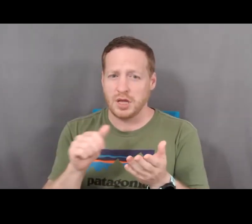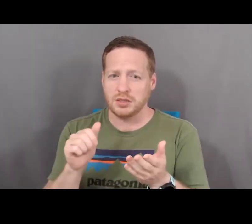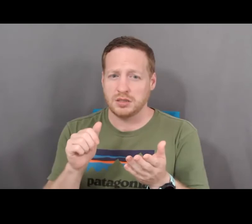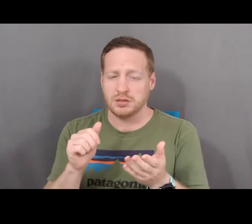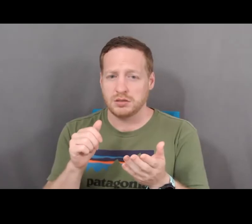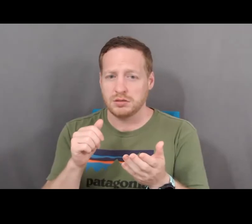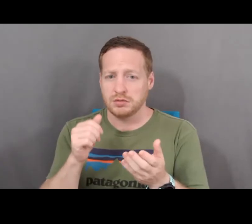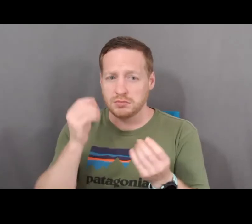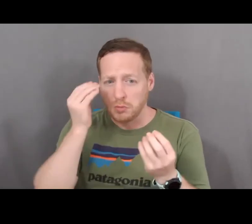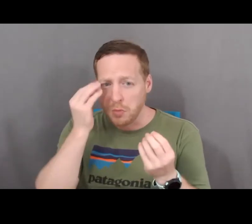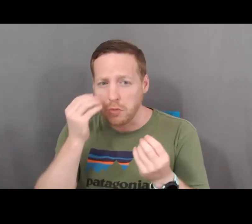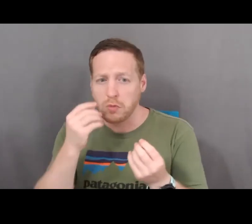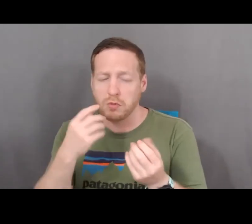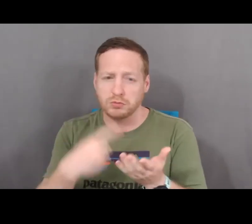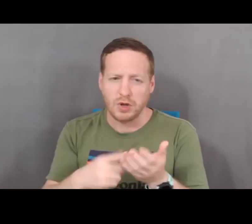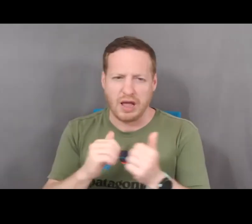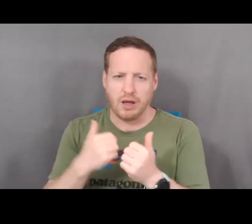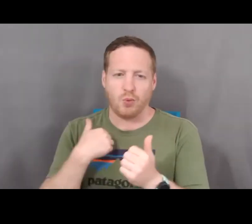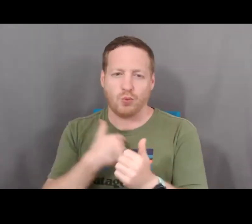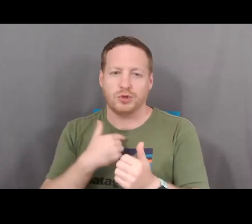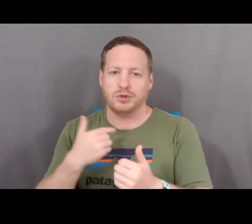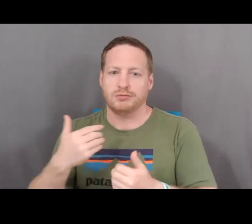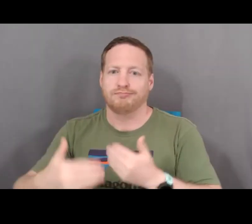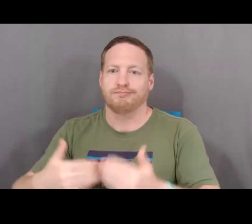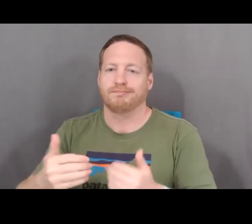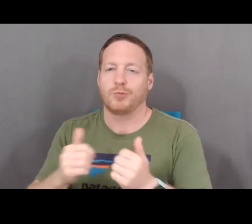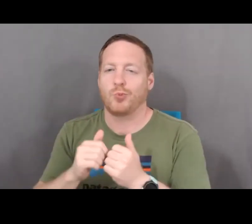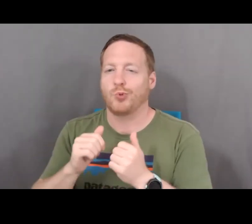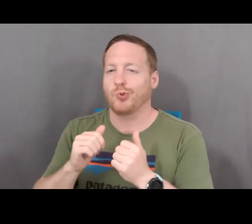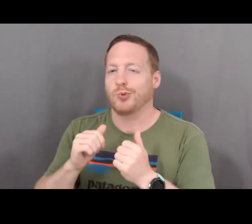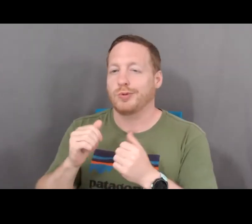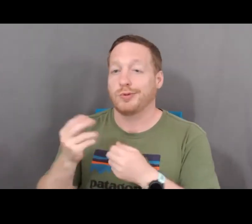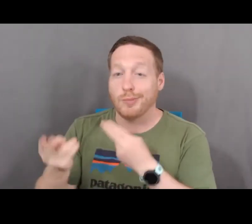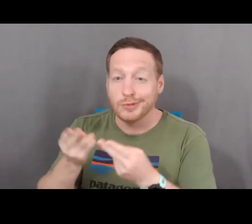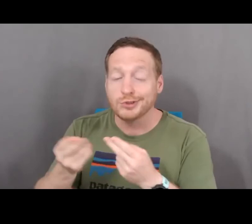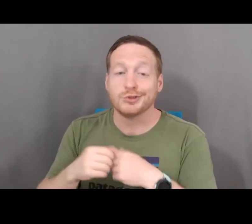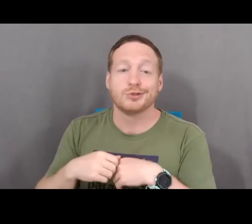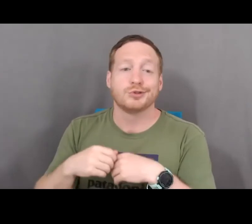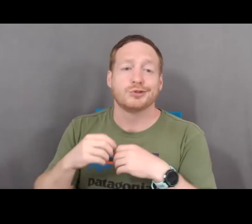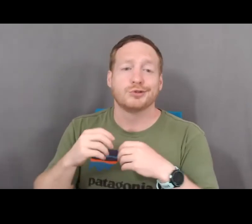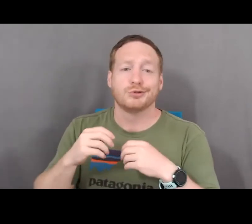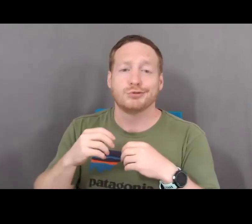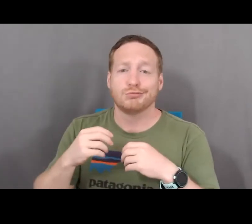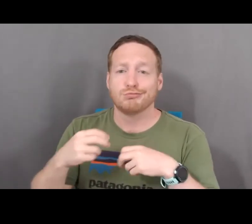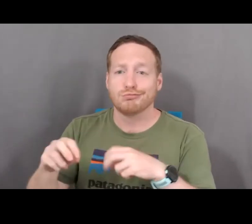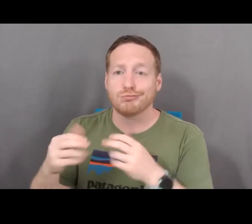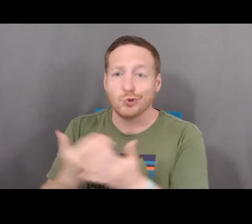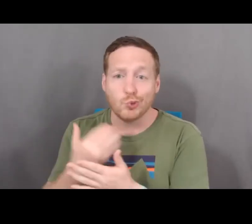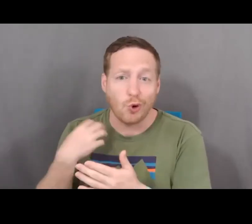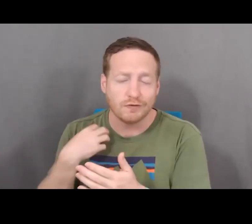open it up to the floor. If anyone has any thoughts, again, any discussions, before we move forward in the month of August with nominations